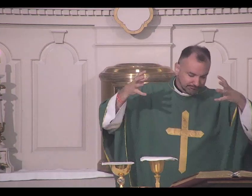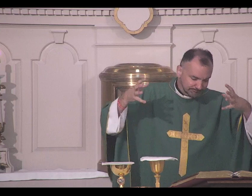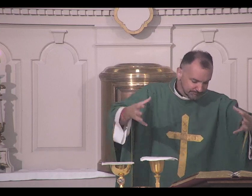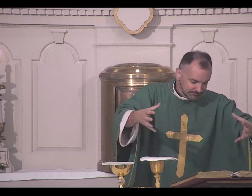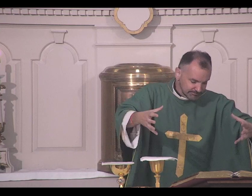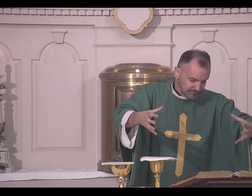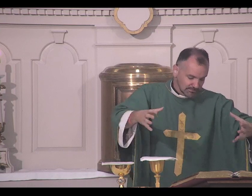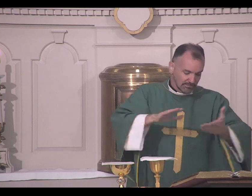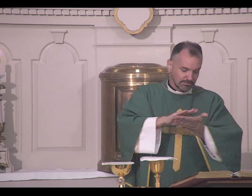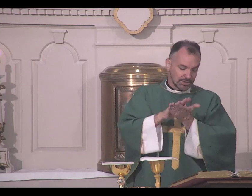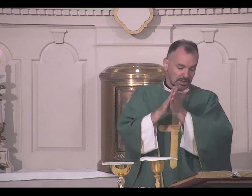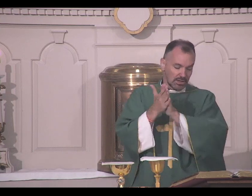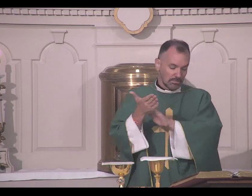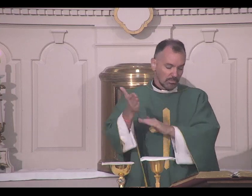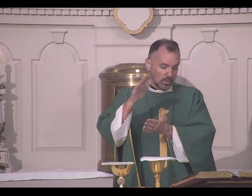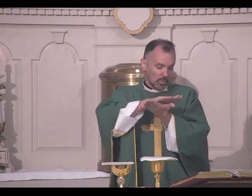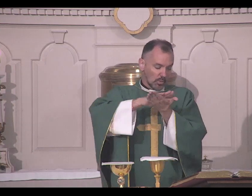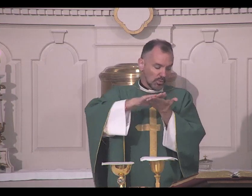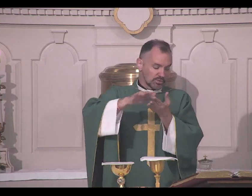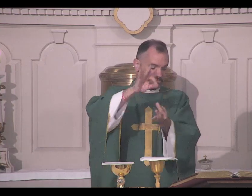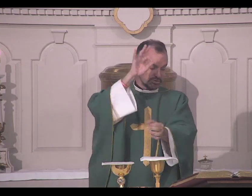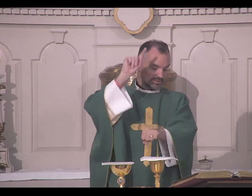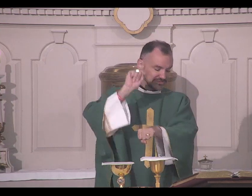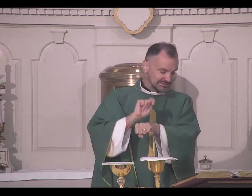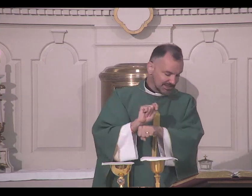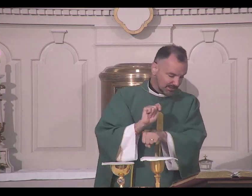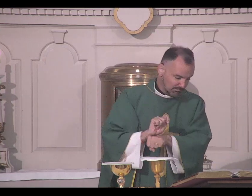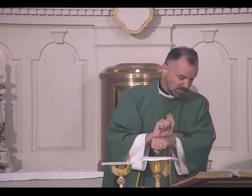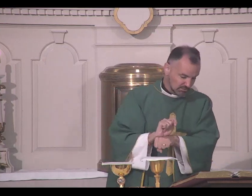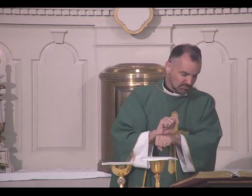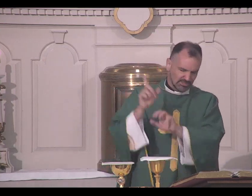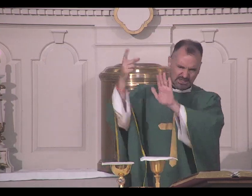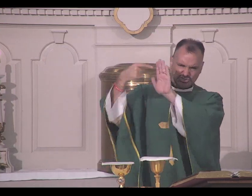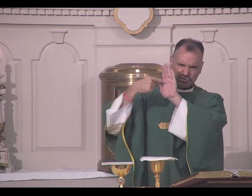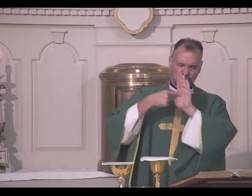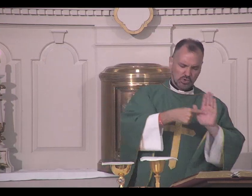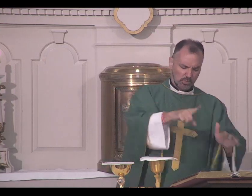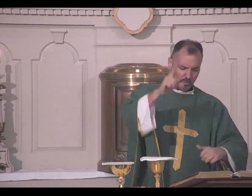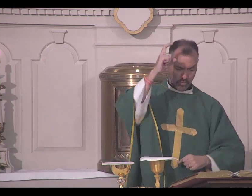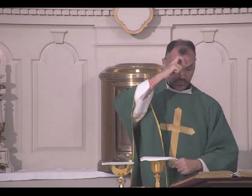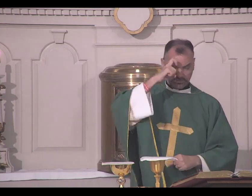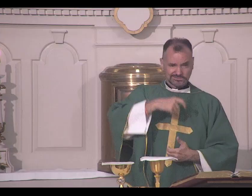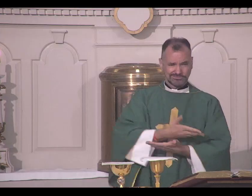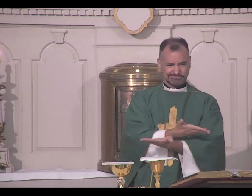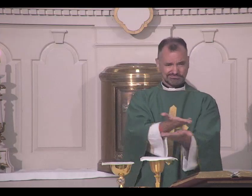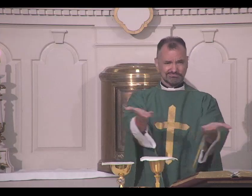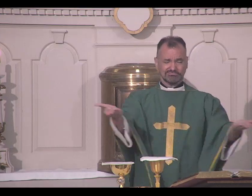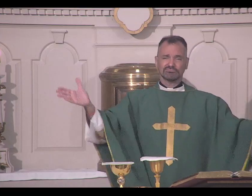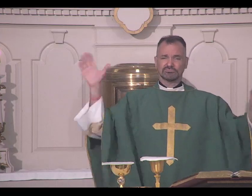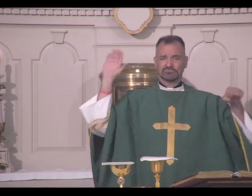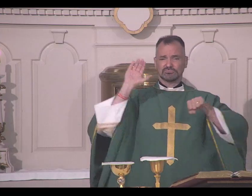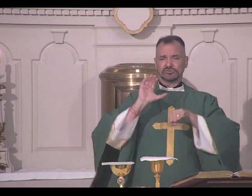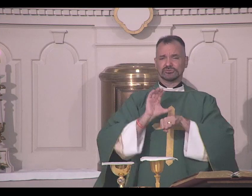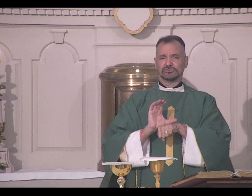Holy Spirit, might, to the praise of your manifold wisdom, be manifest as the